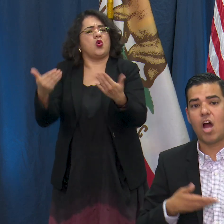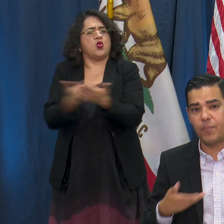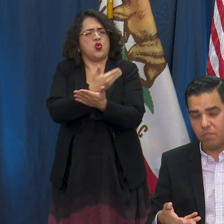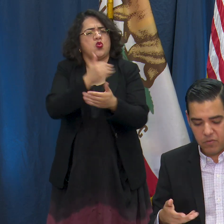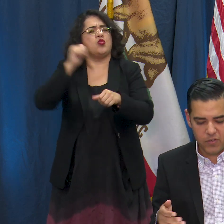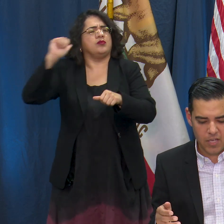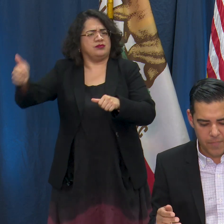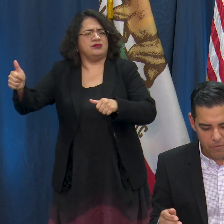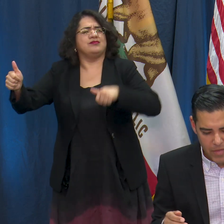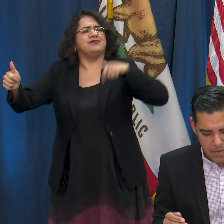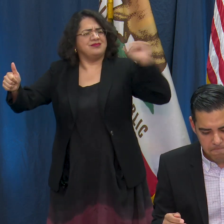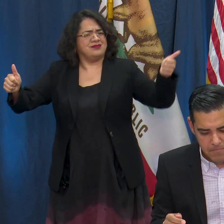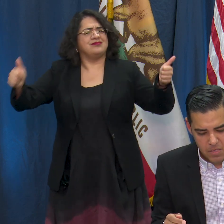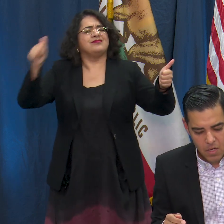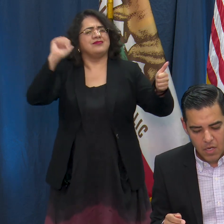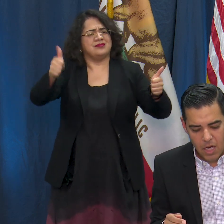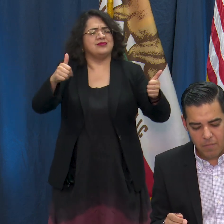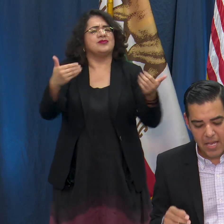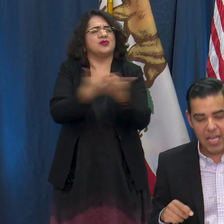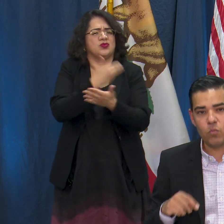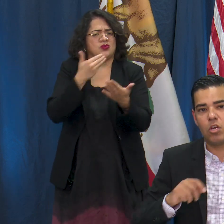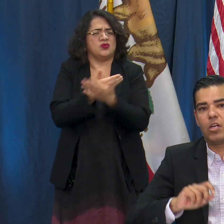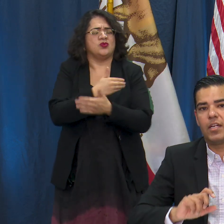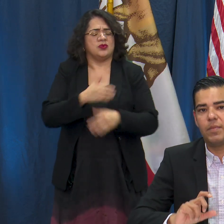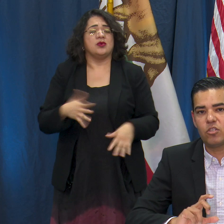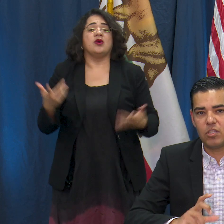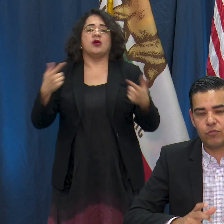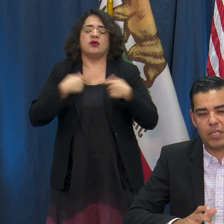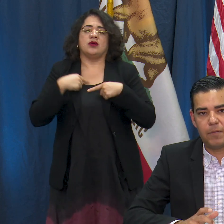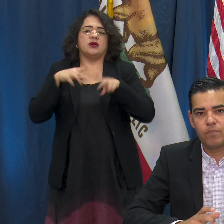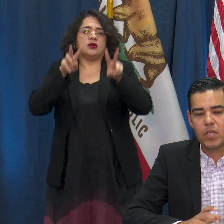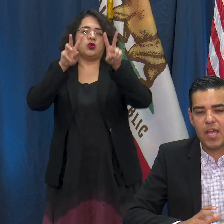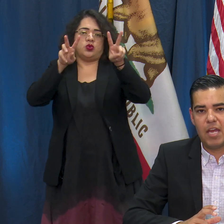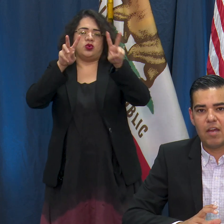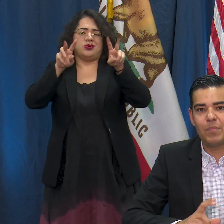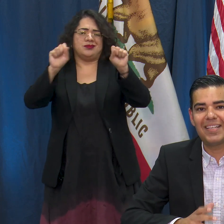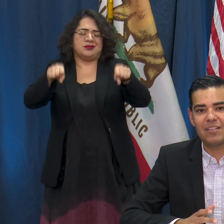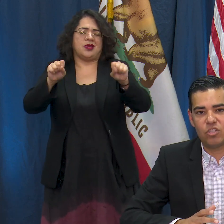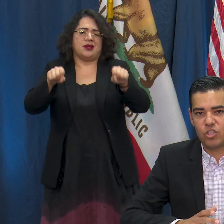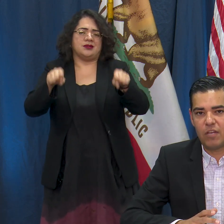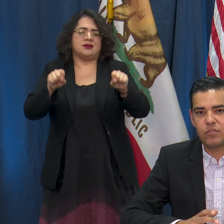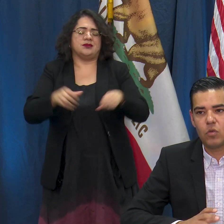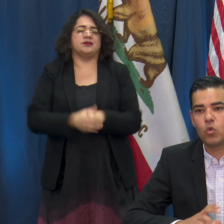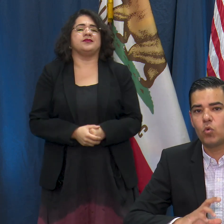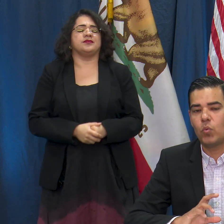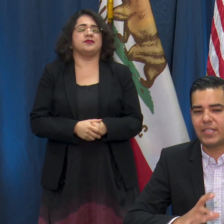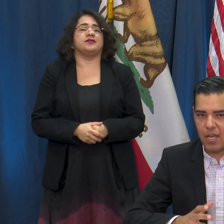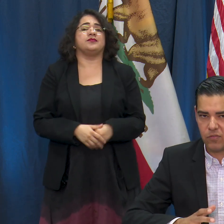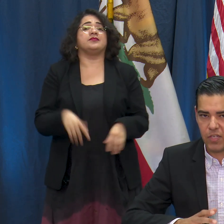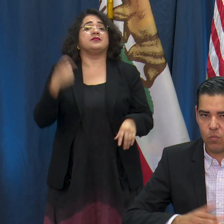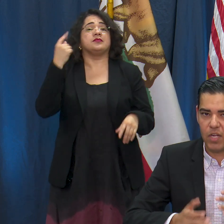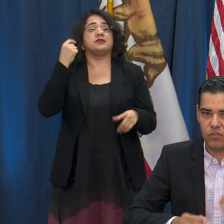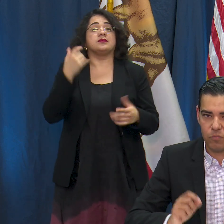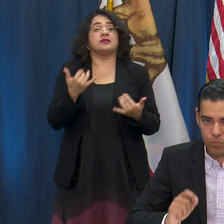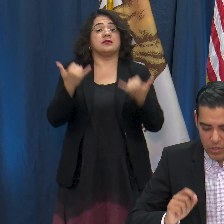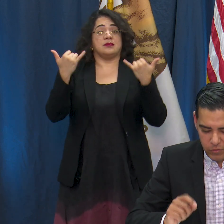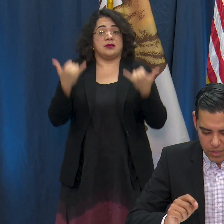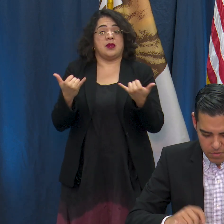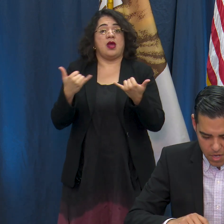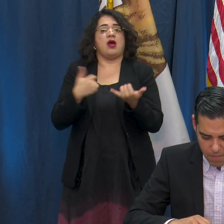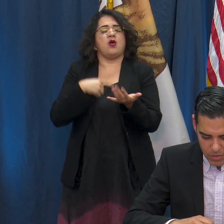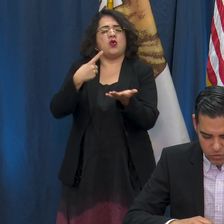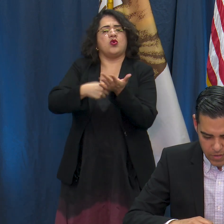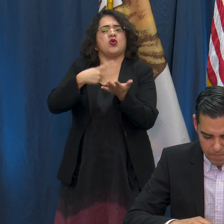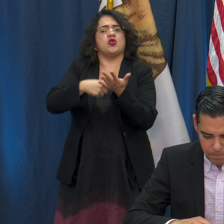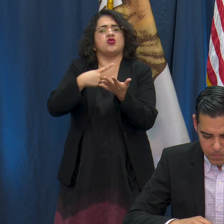we're optimistic about that. And we are going to be shifting and have begun to shift who we test. And I want to just